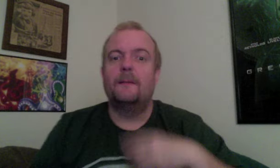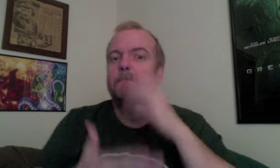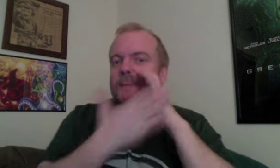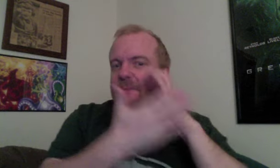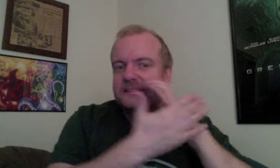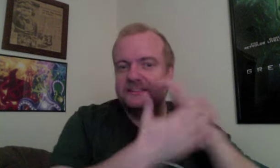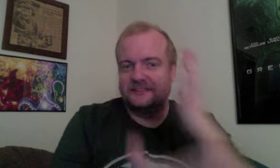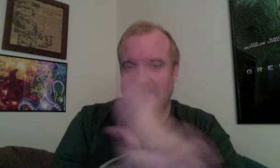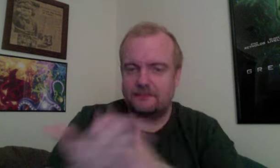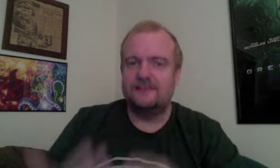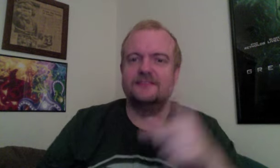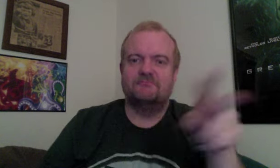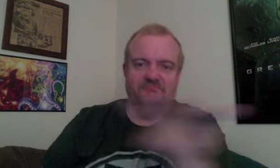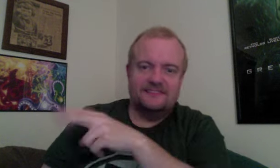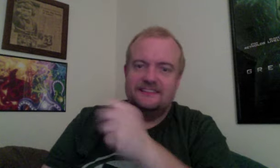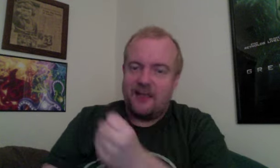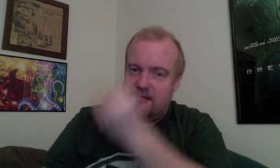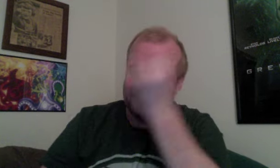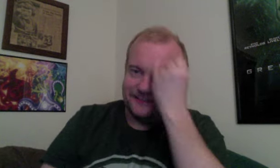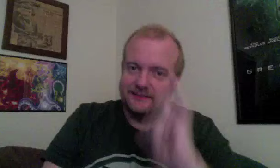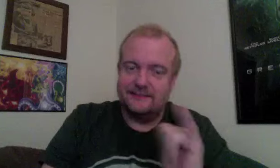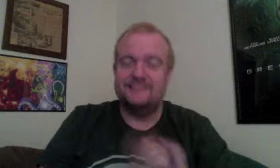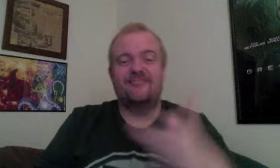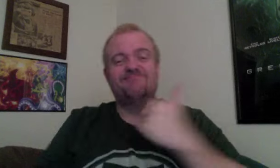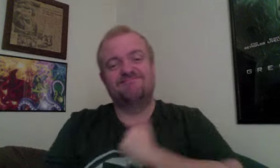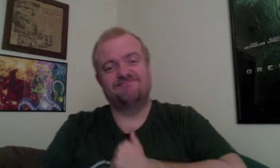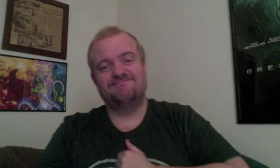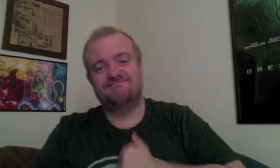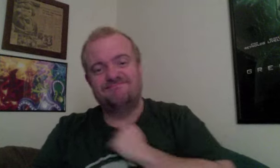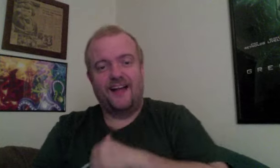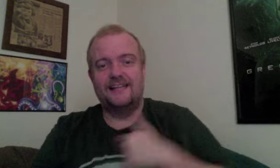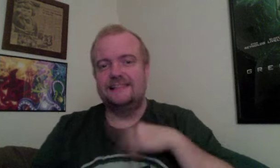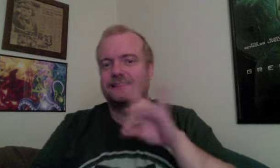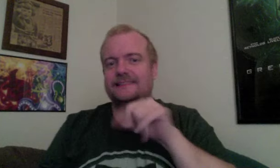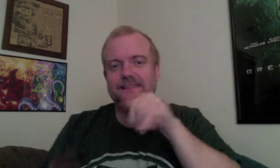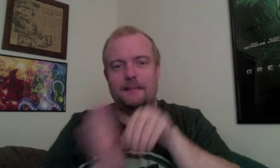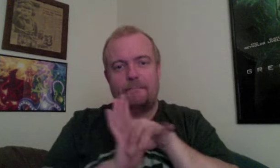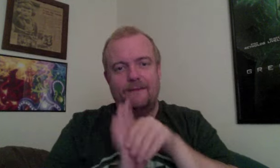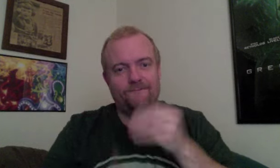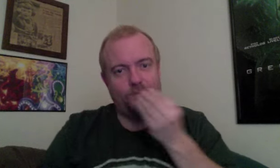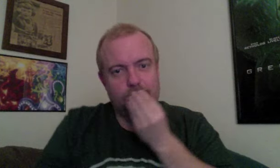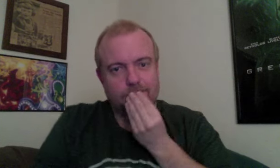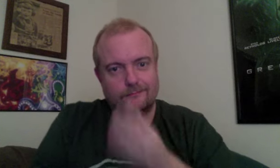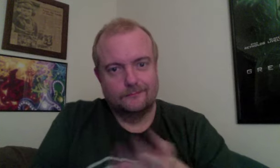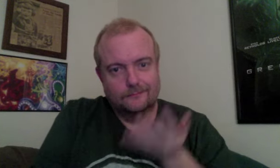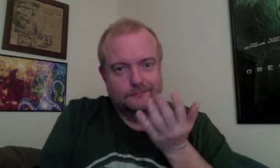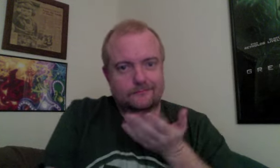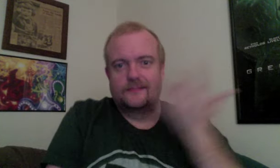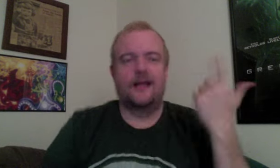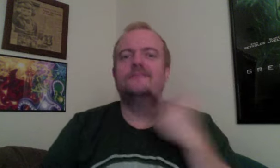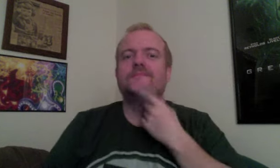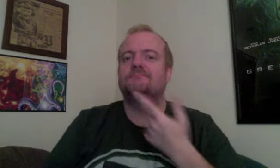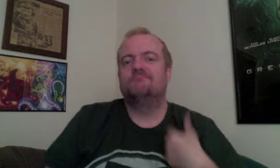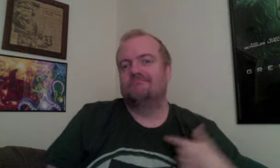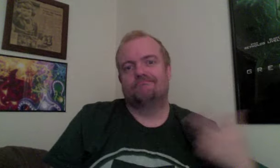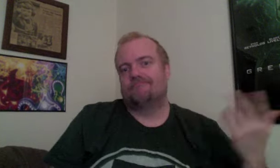temperature and high nutrient levels in the water that triggers them turning red. The algae bloom not only emits toxins, but